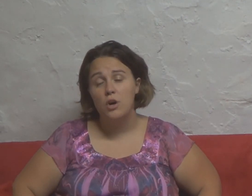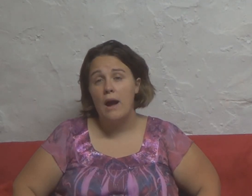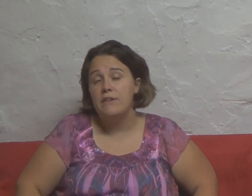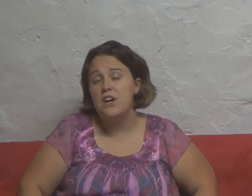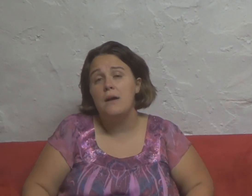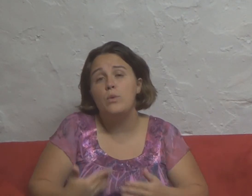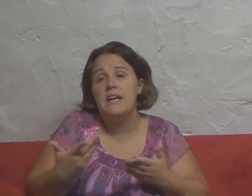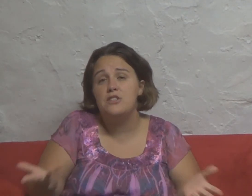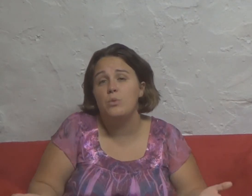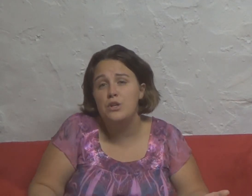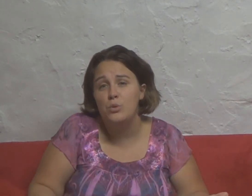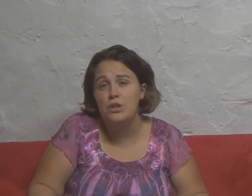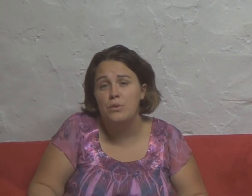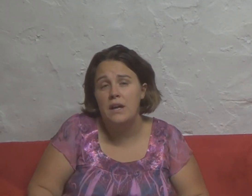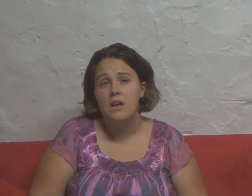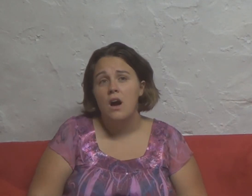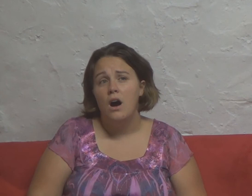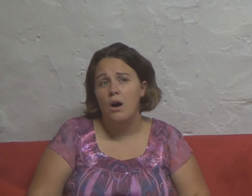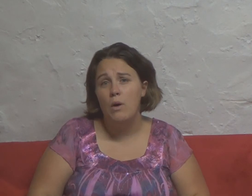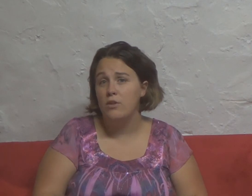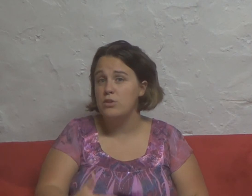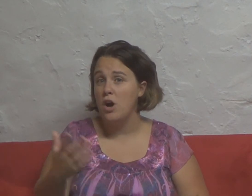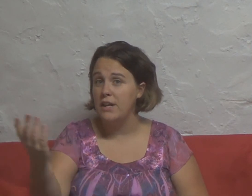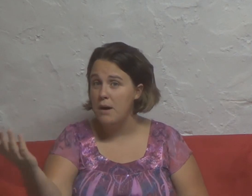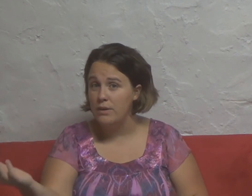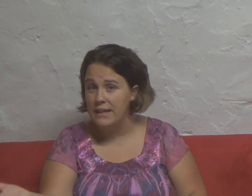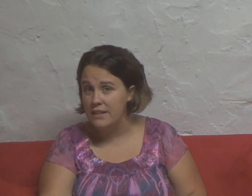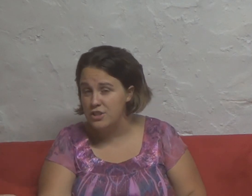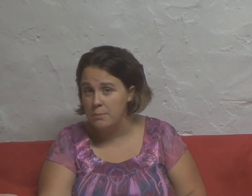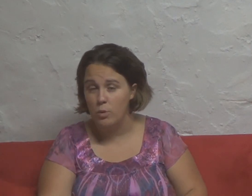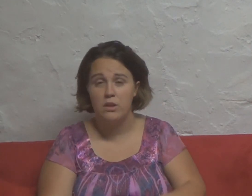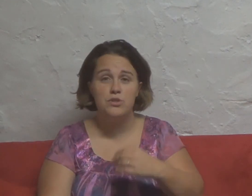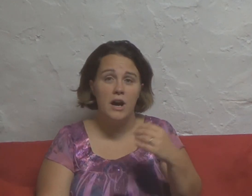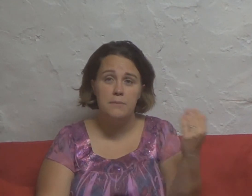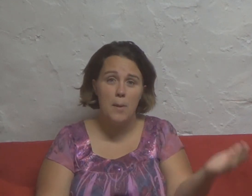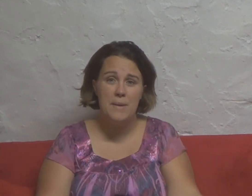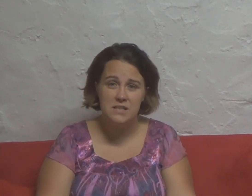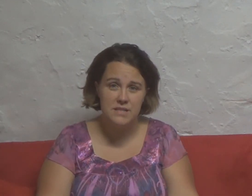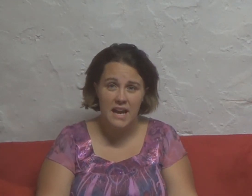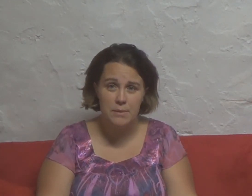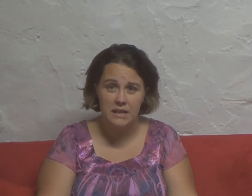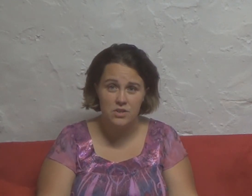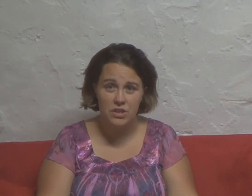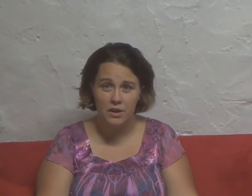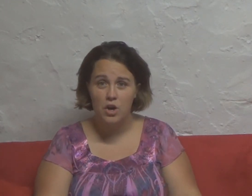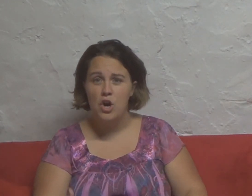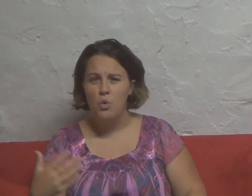So every time we get to a new unit, whether we're talking about Egypt, whether we're talking about Mesopotamia this year, we're